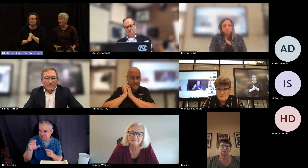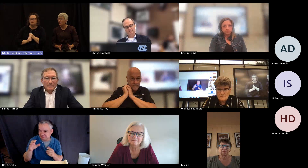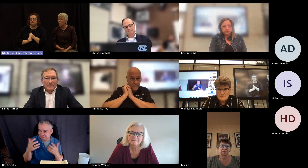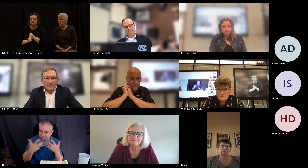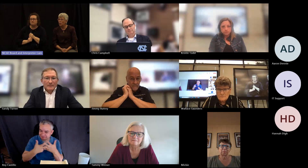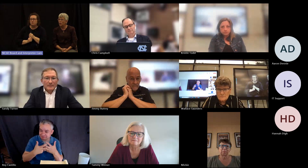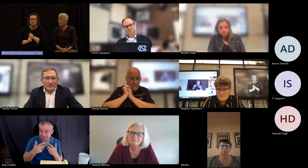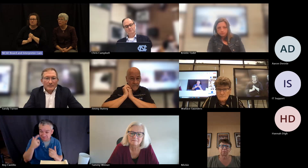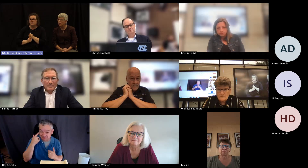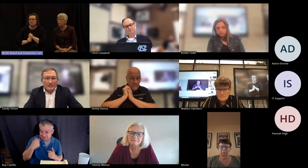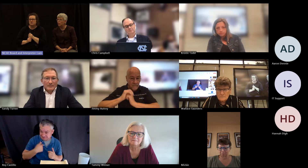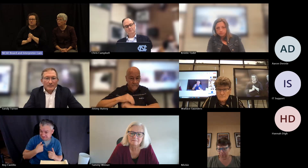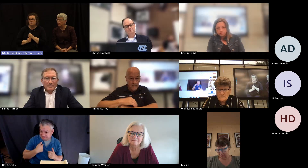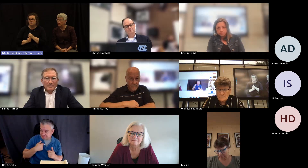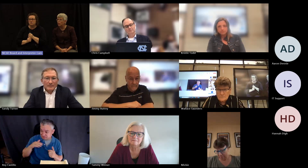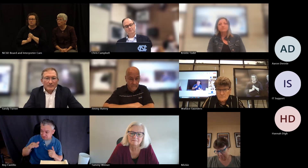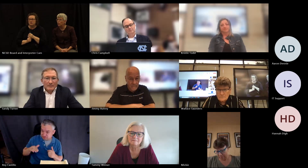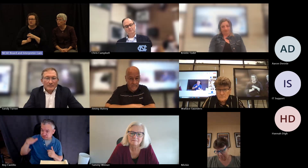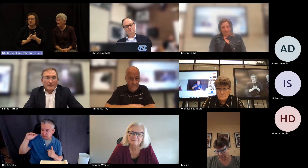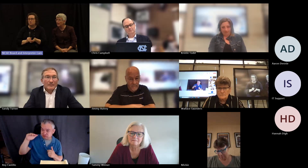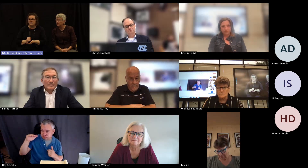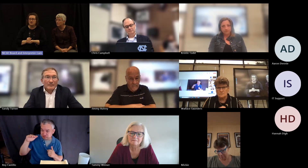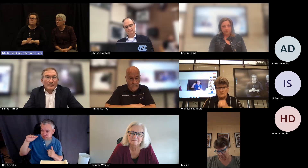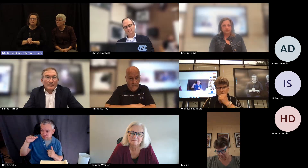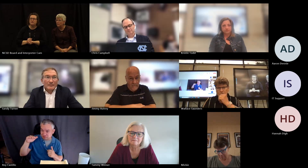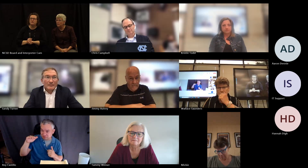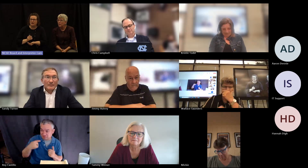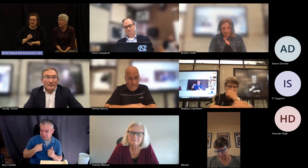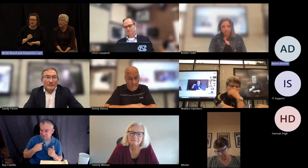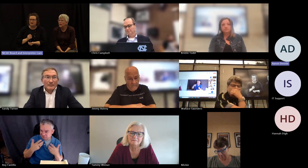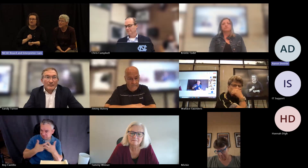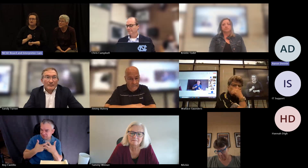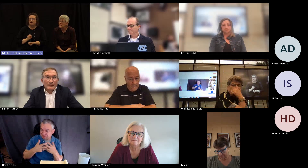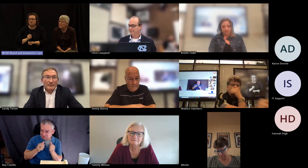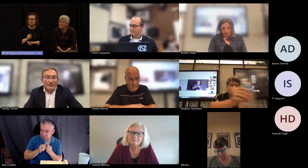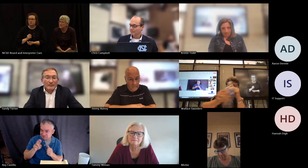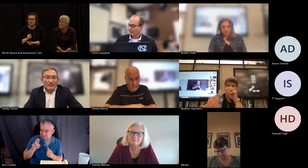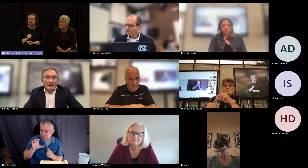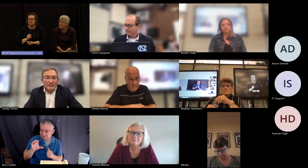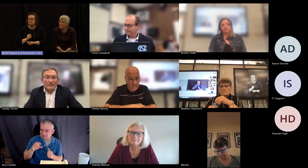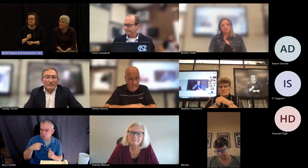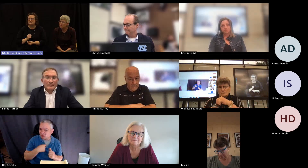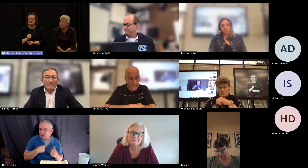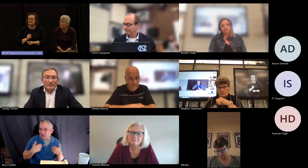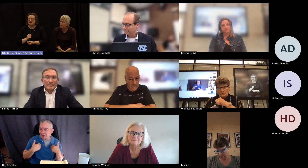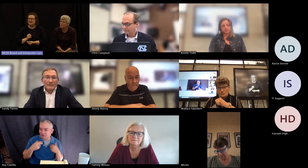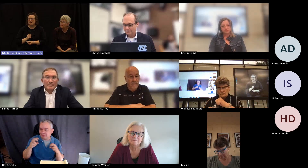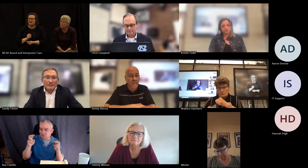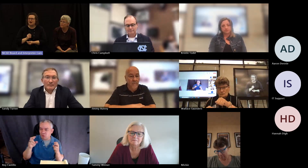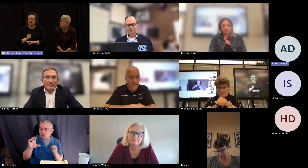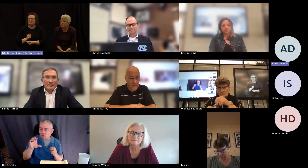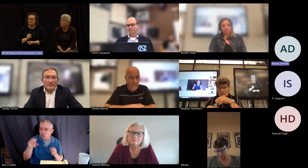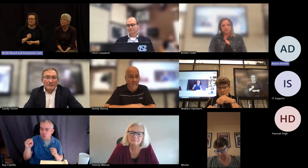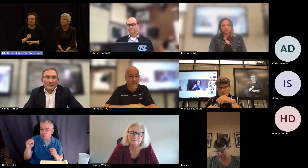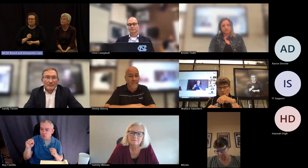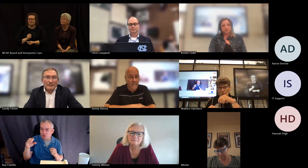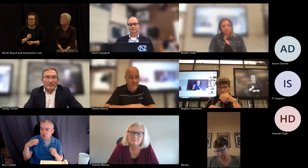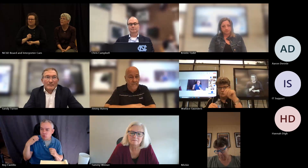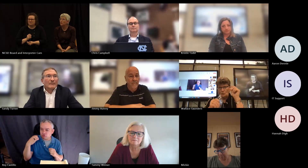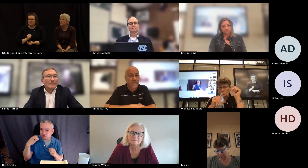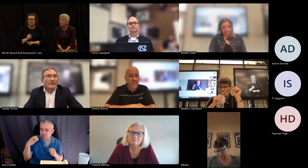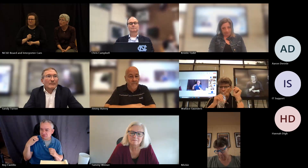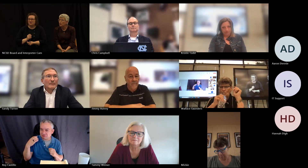So for the, working with the rec with our students,